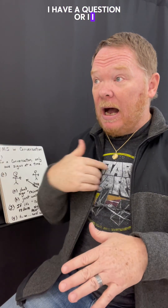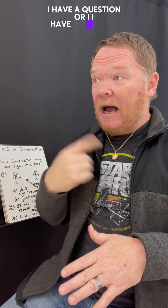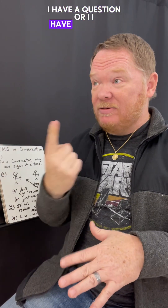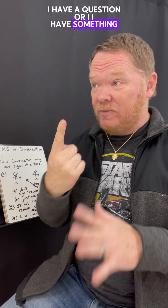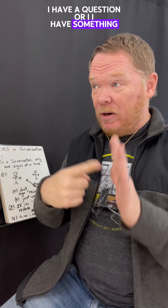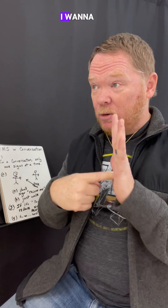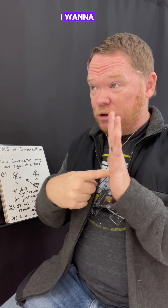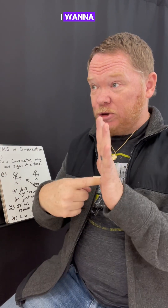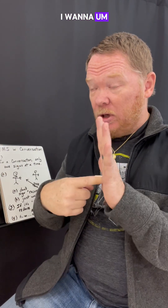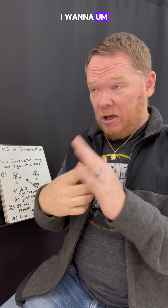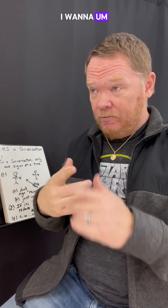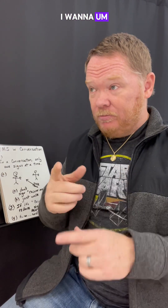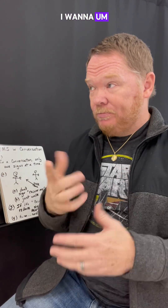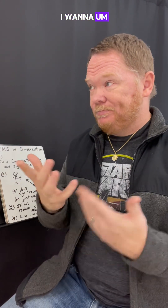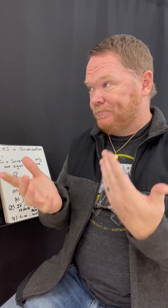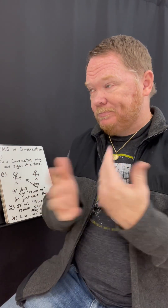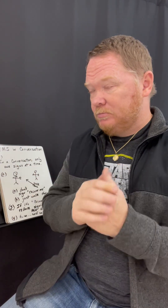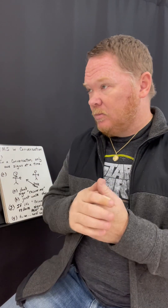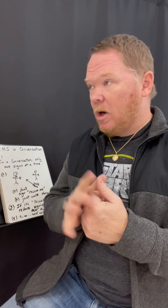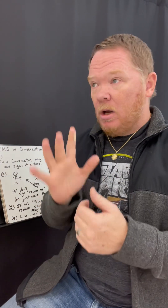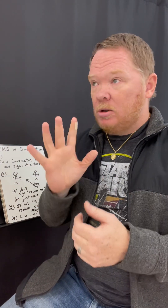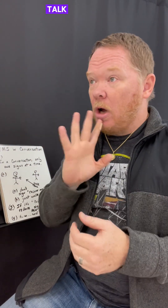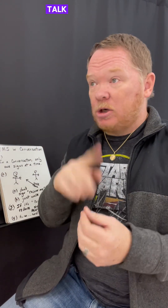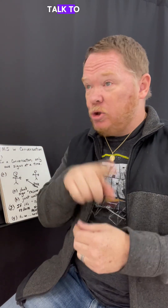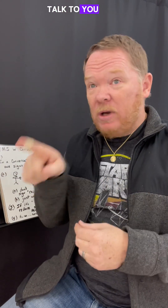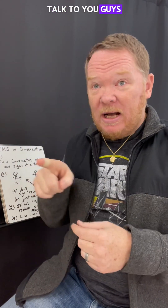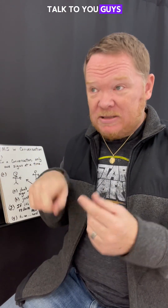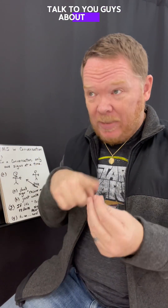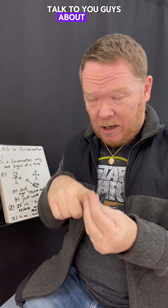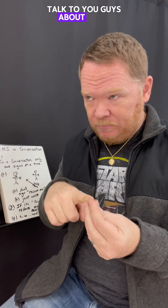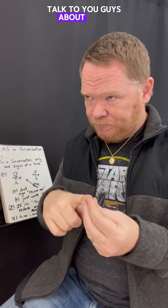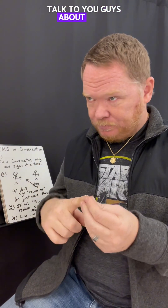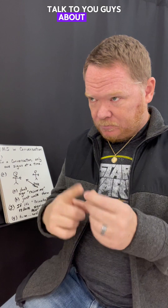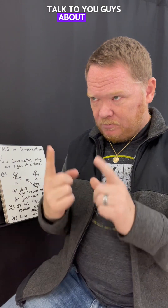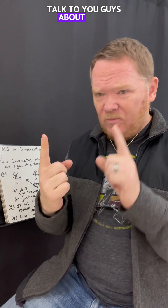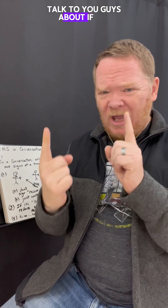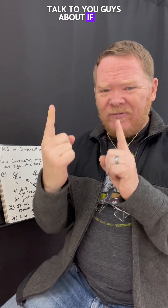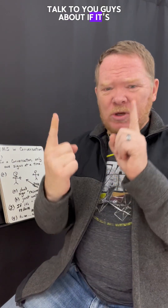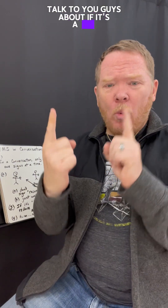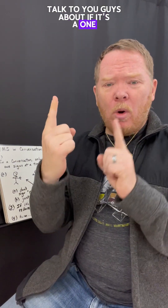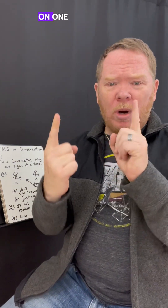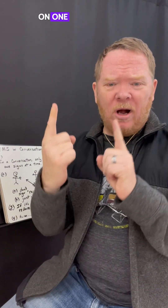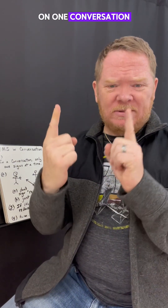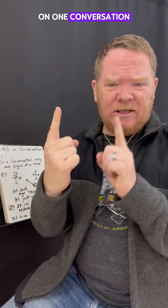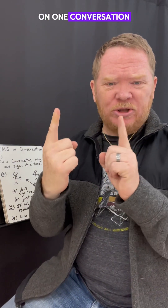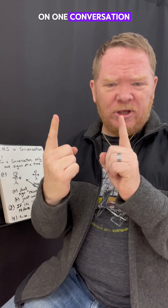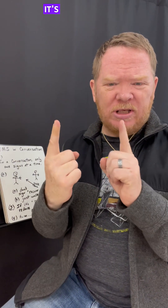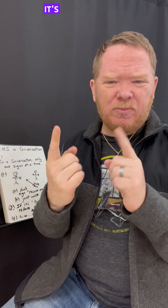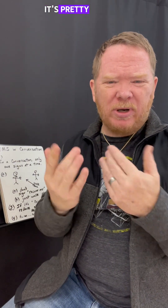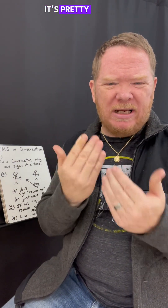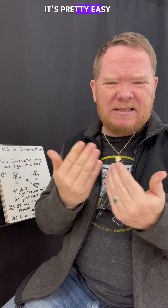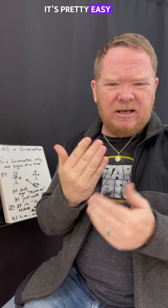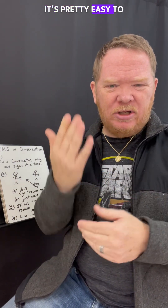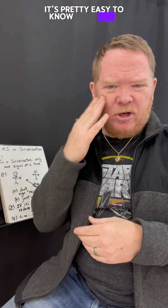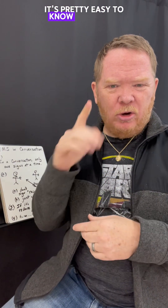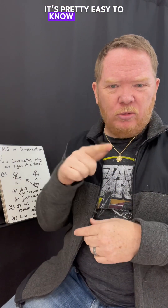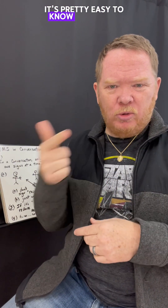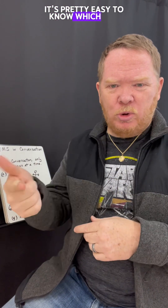have something I want to talk to you guys about. If it's a one-on-one conversation, it's pretty easy to know